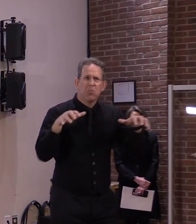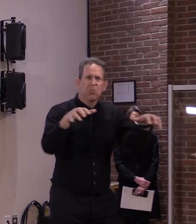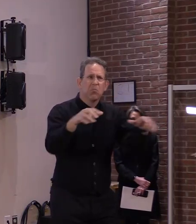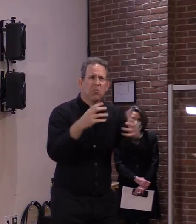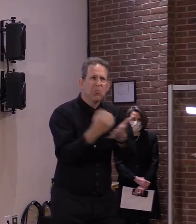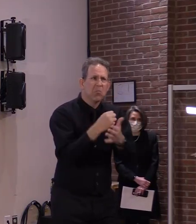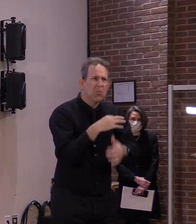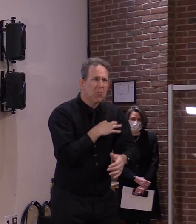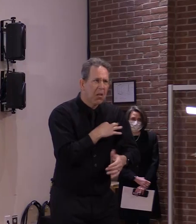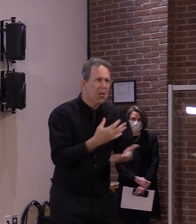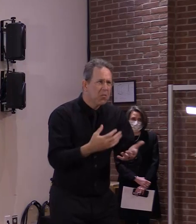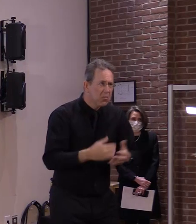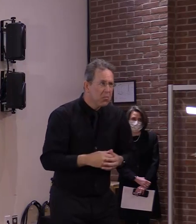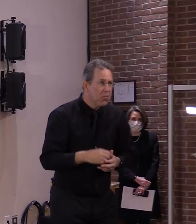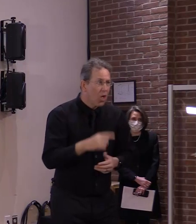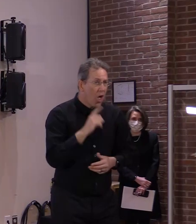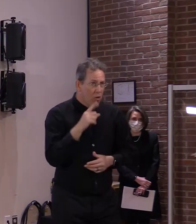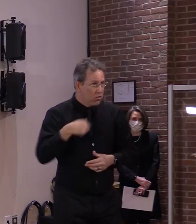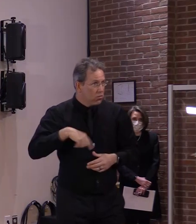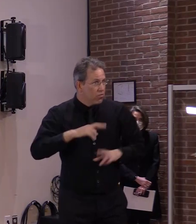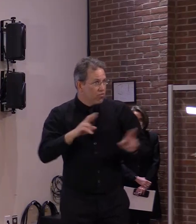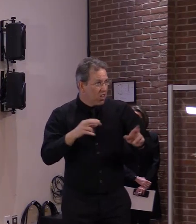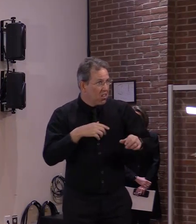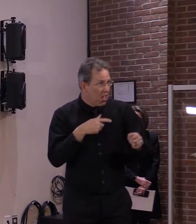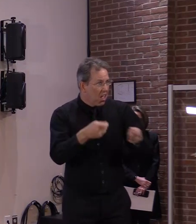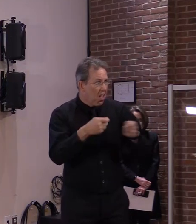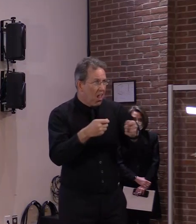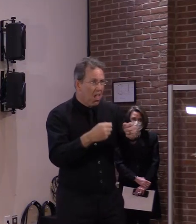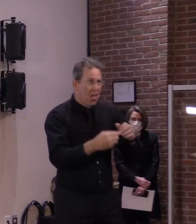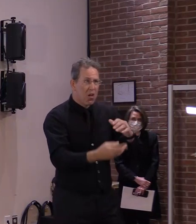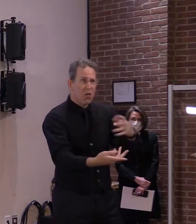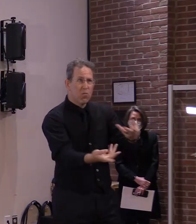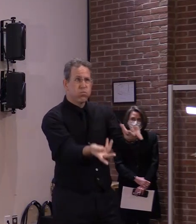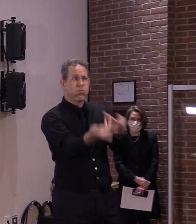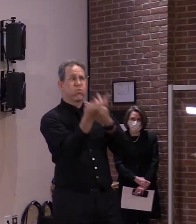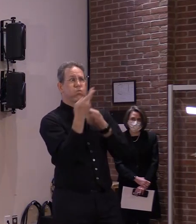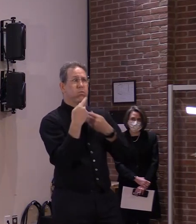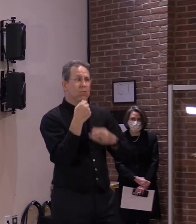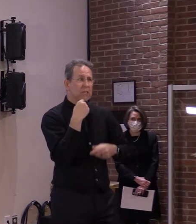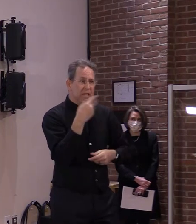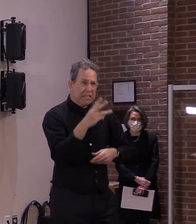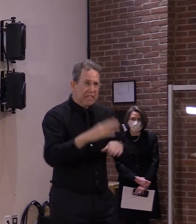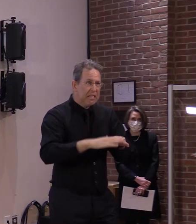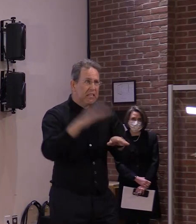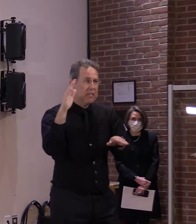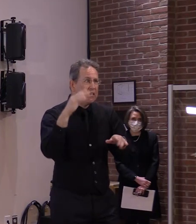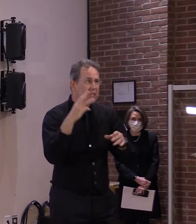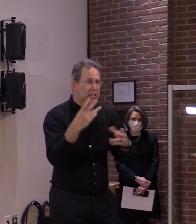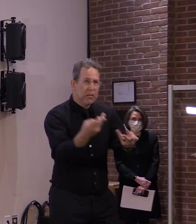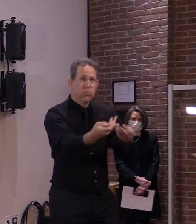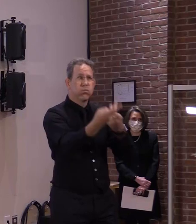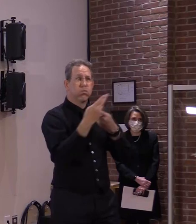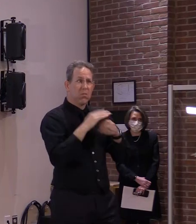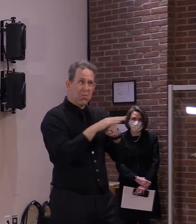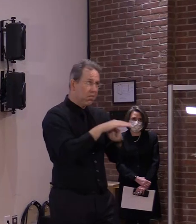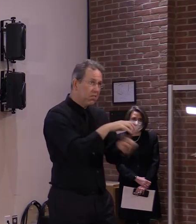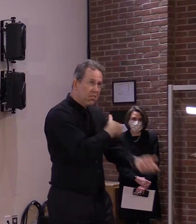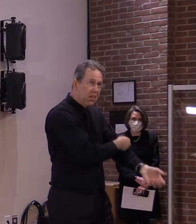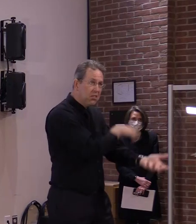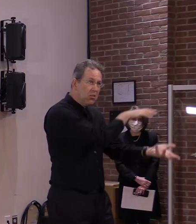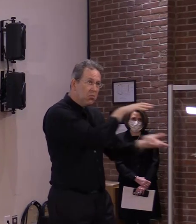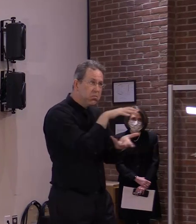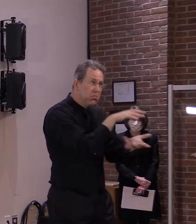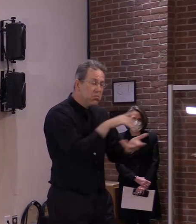up? Are there more people coming on board to help get these vaccinations done? I've heard a few folks who